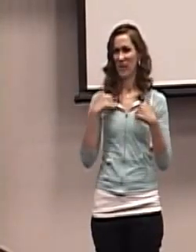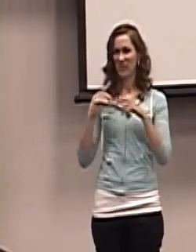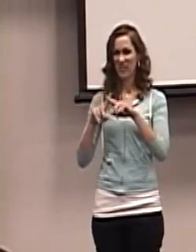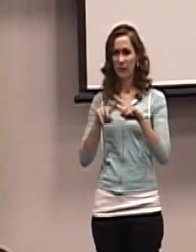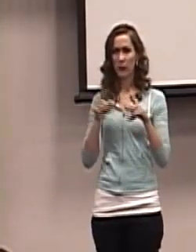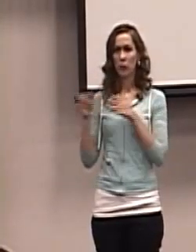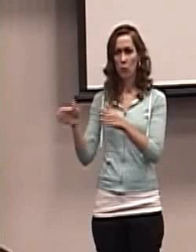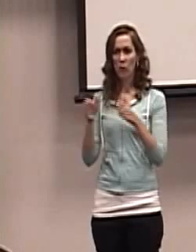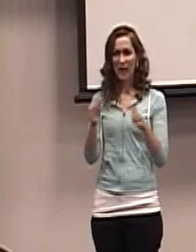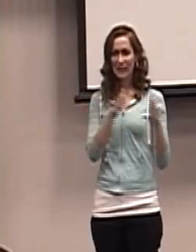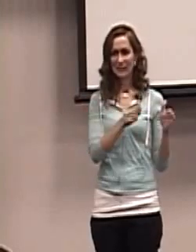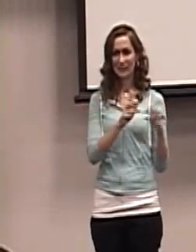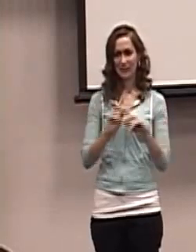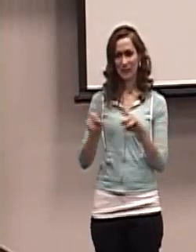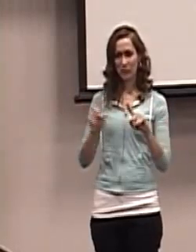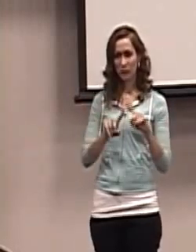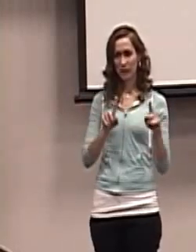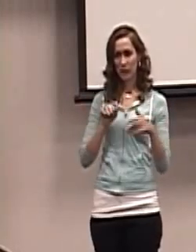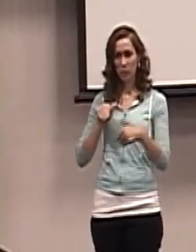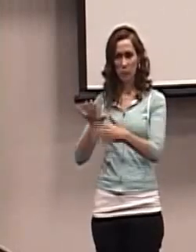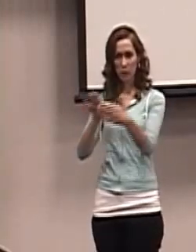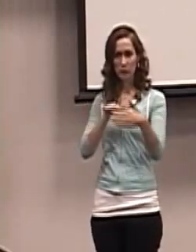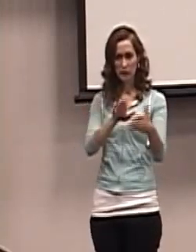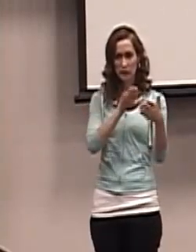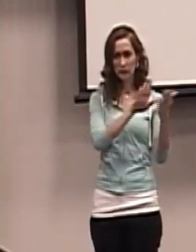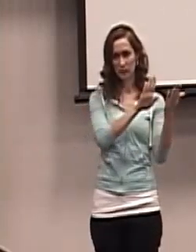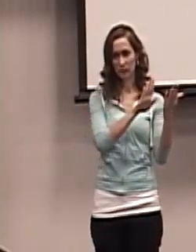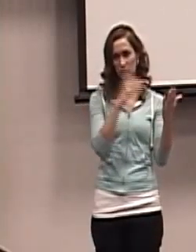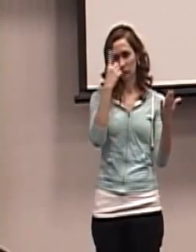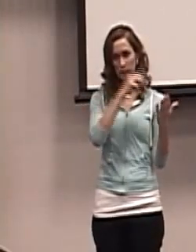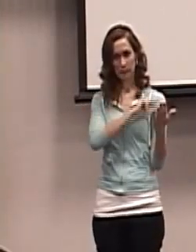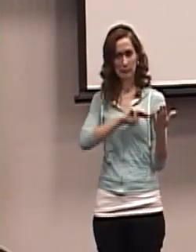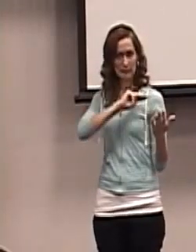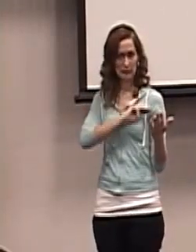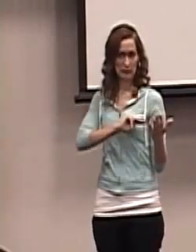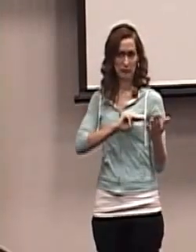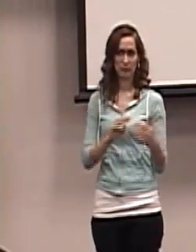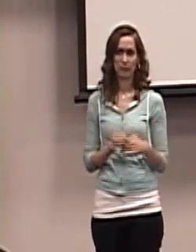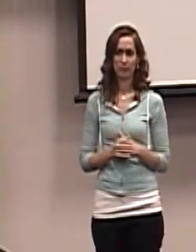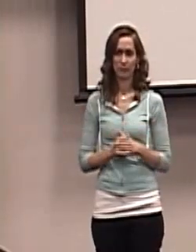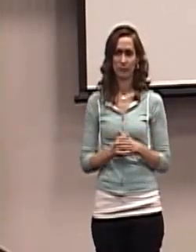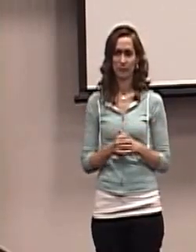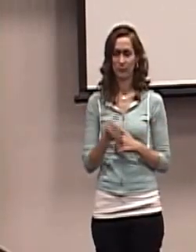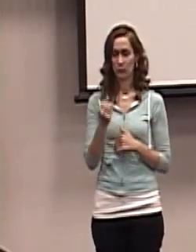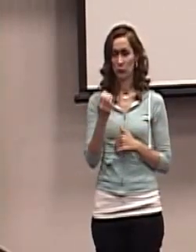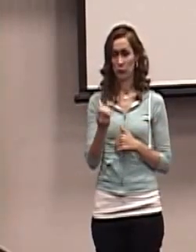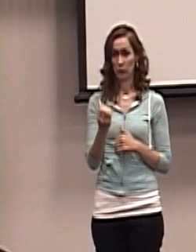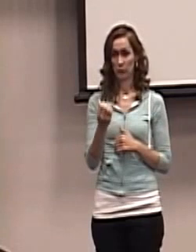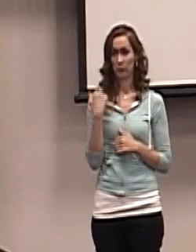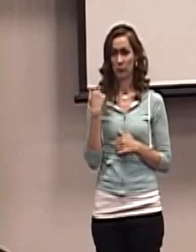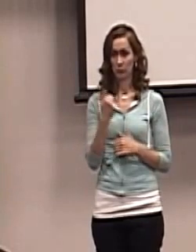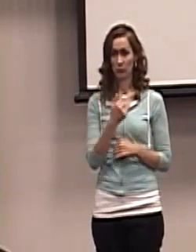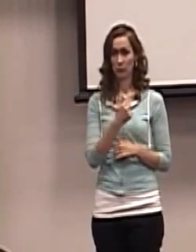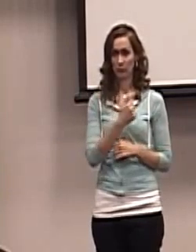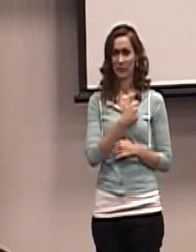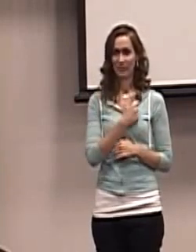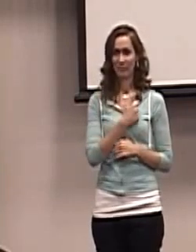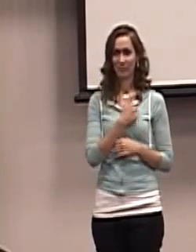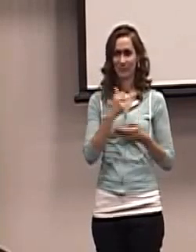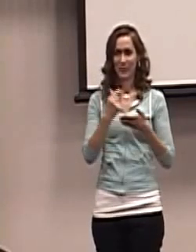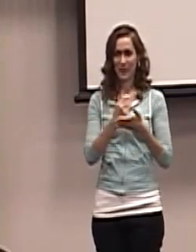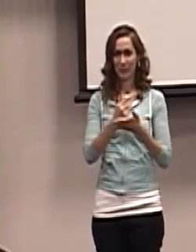different approaches, different tools, and as a consequence of that, I believe that we're getting the good news